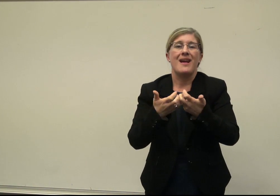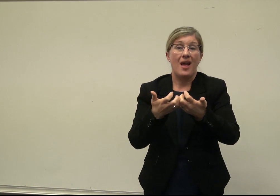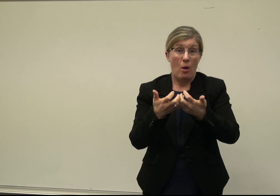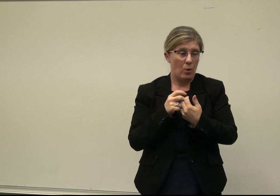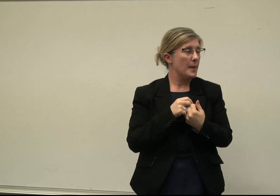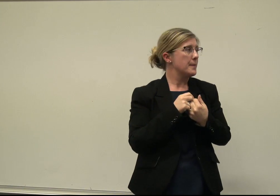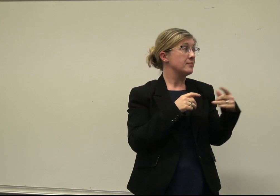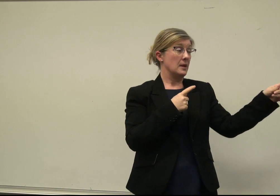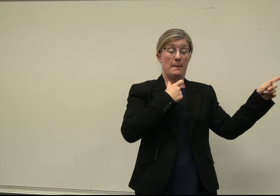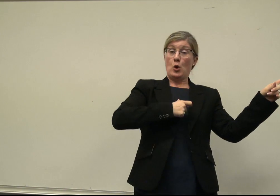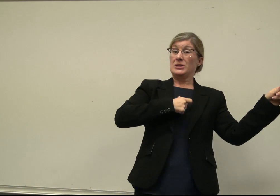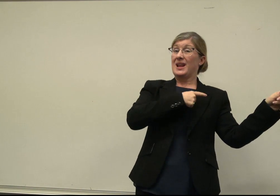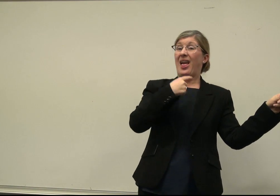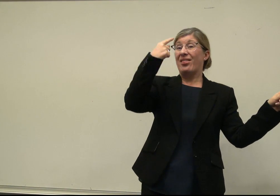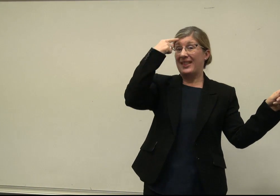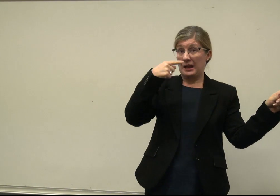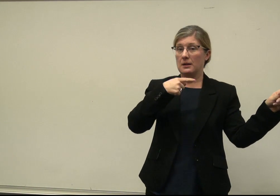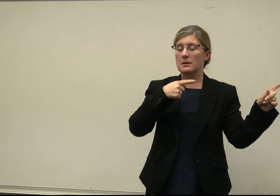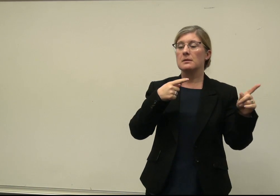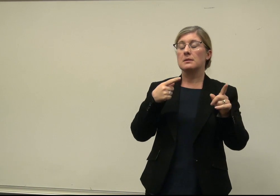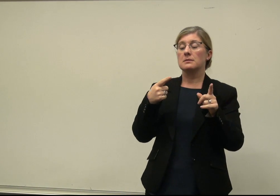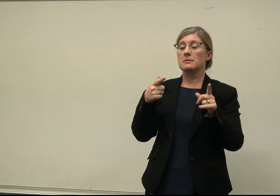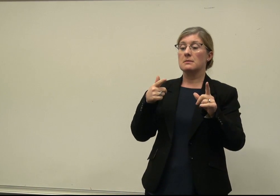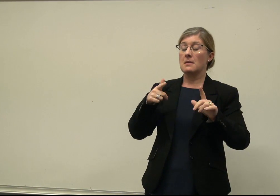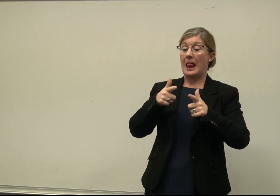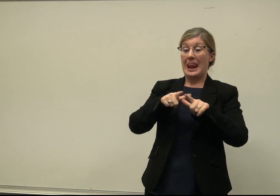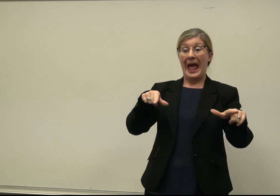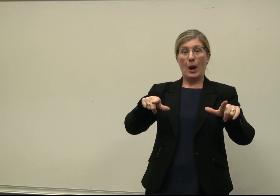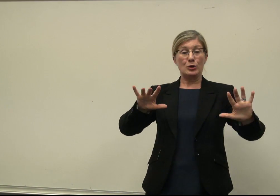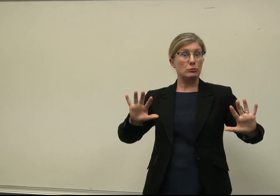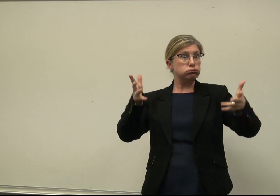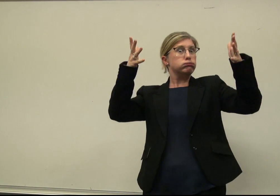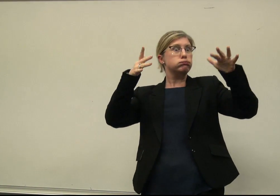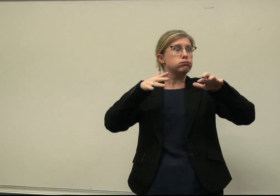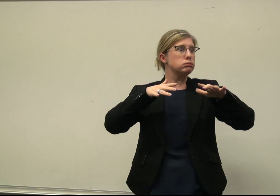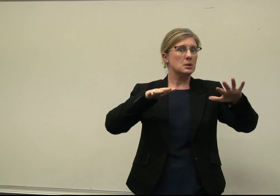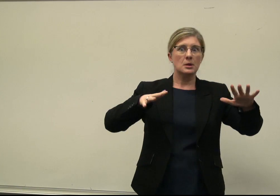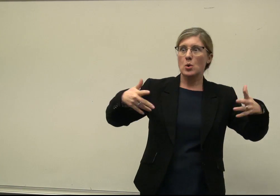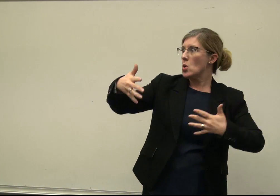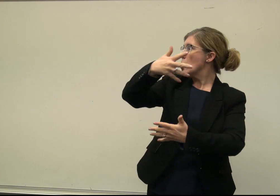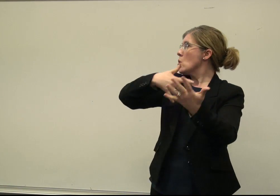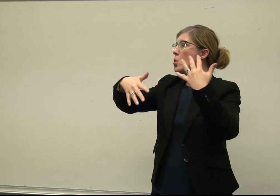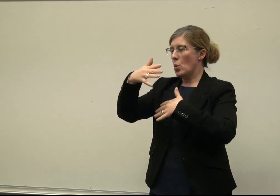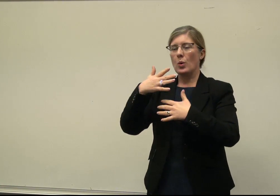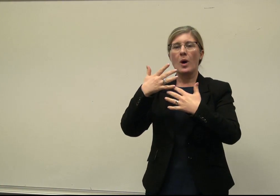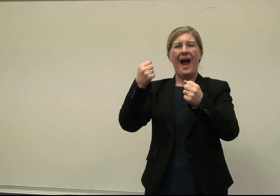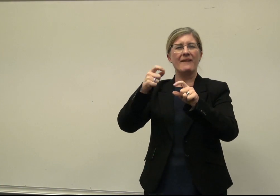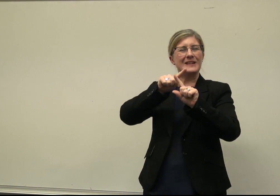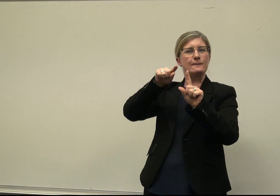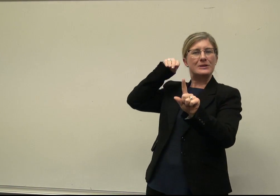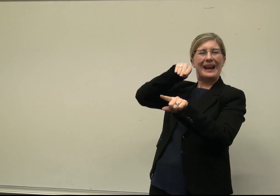open to the influence of many different things. Okay, if a language is actively